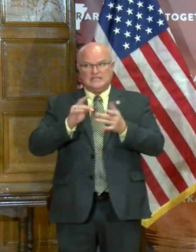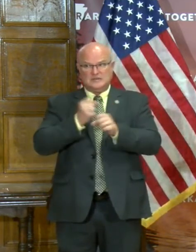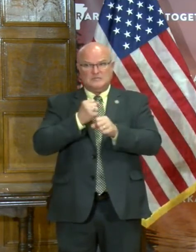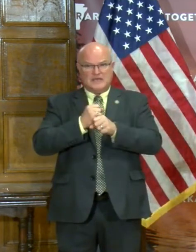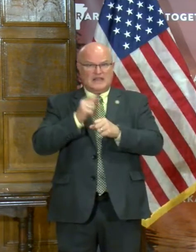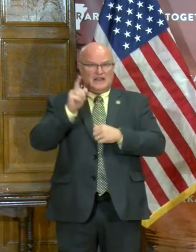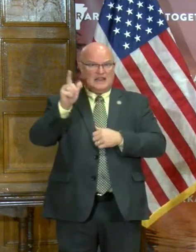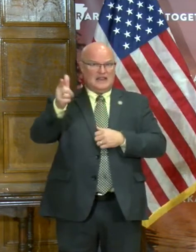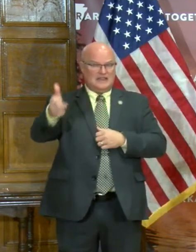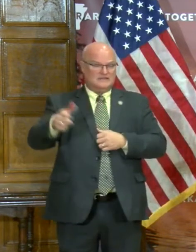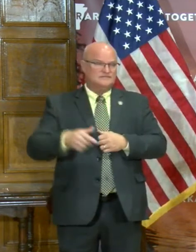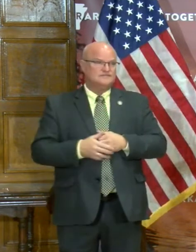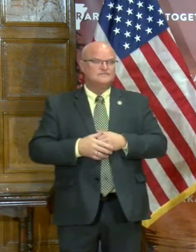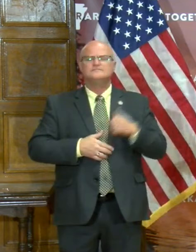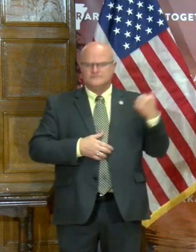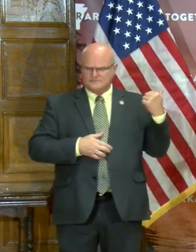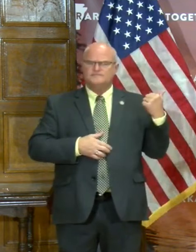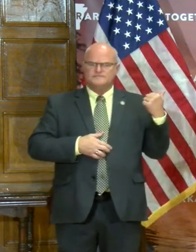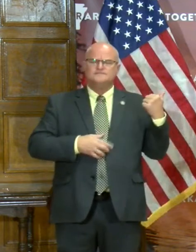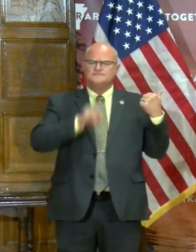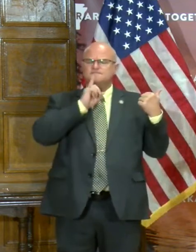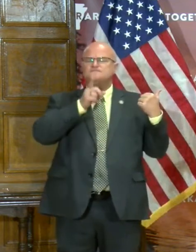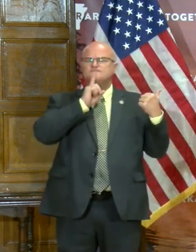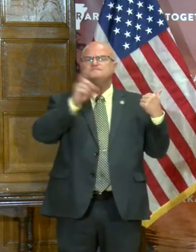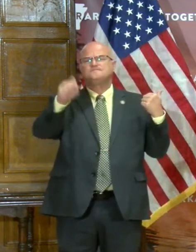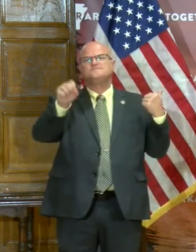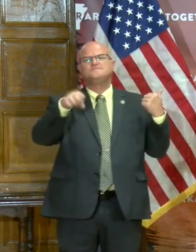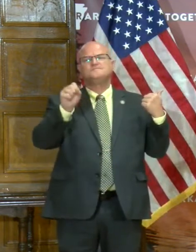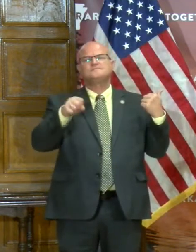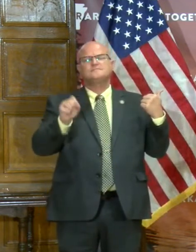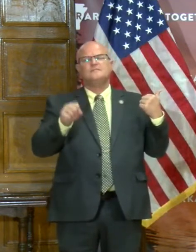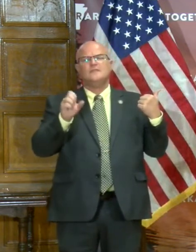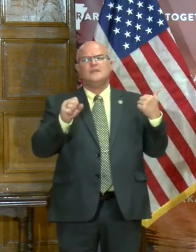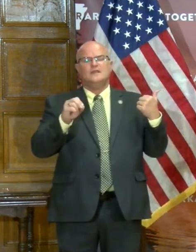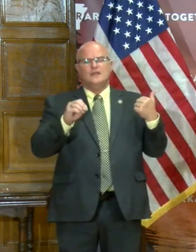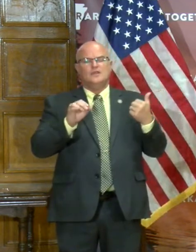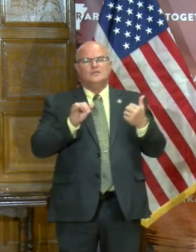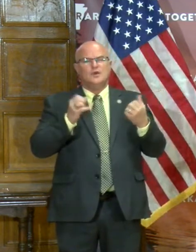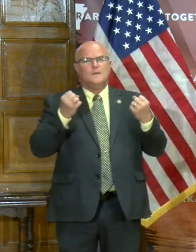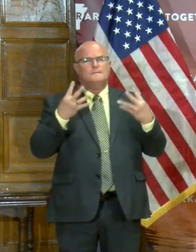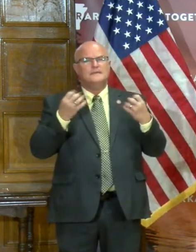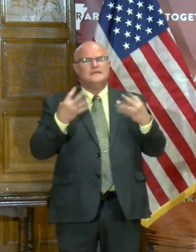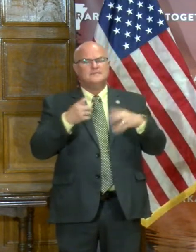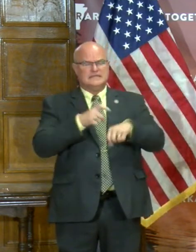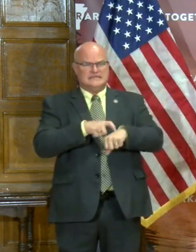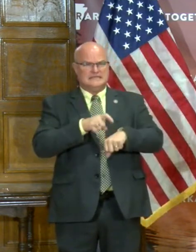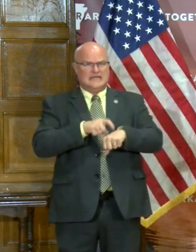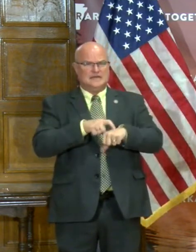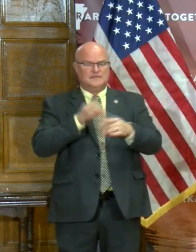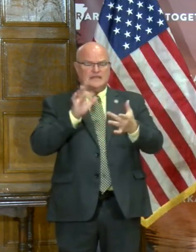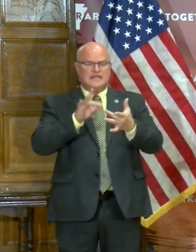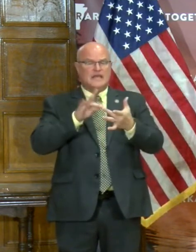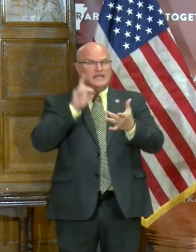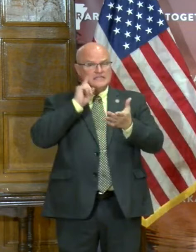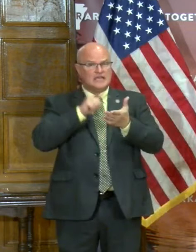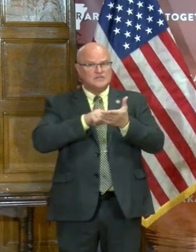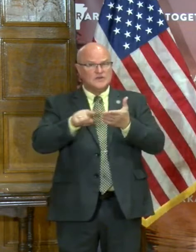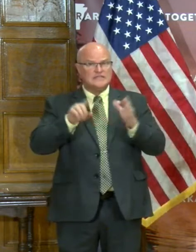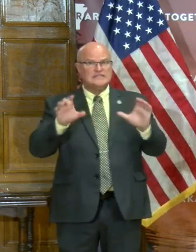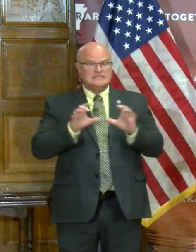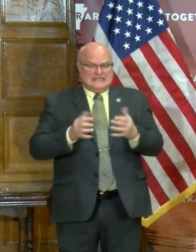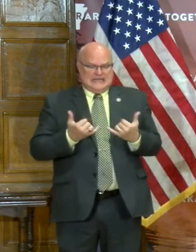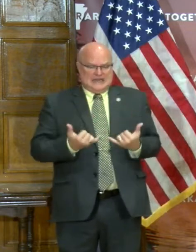made well after the fact? Absolutely, absolutely. And so in many instances, the contact tracing is